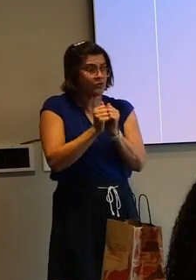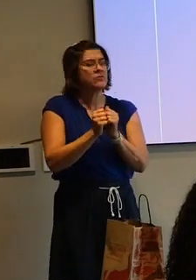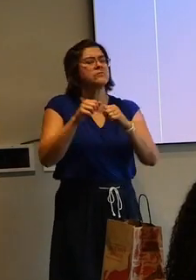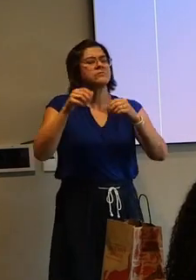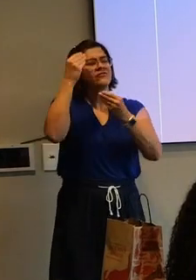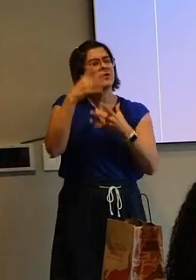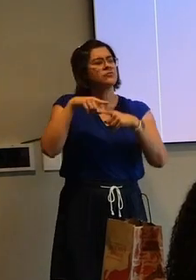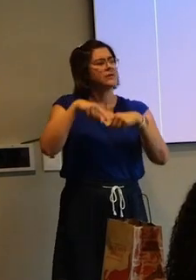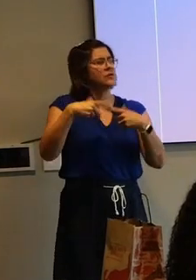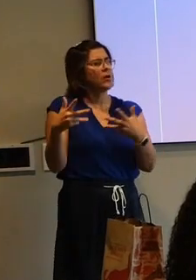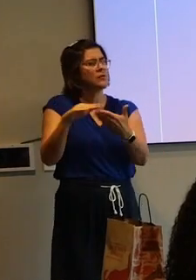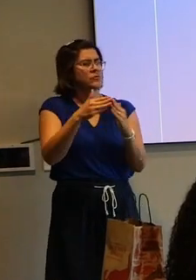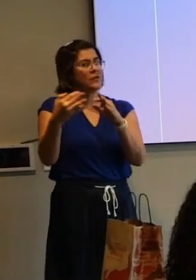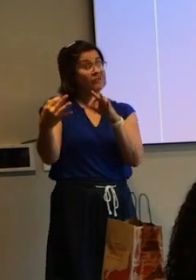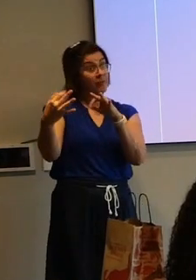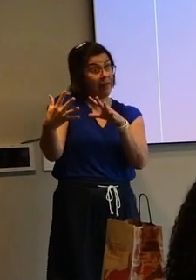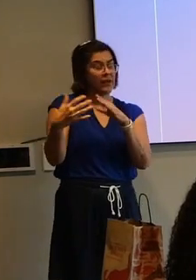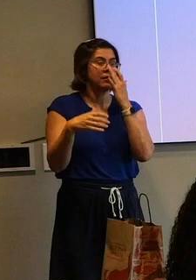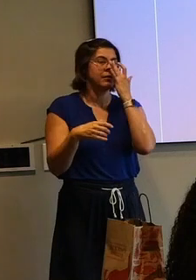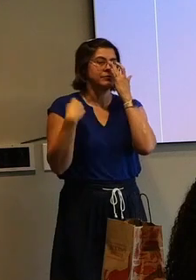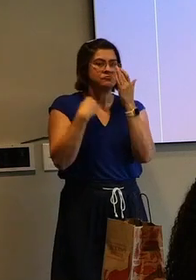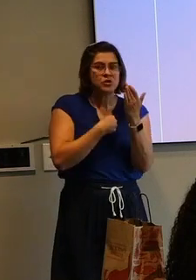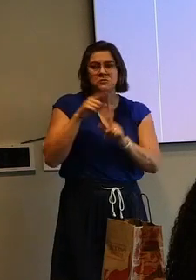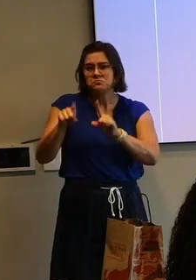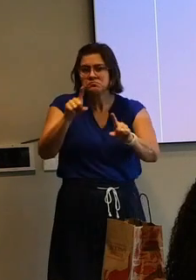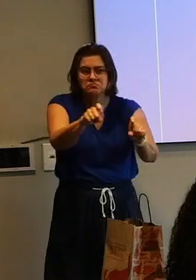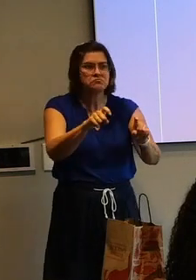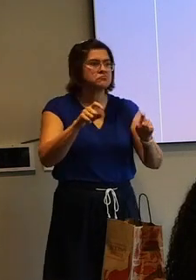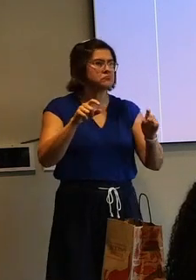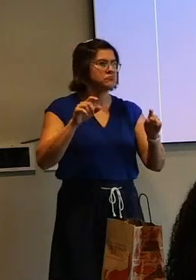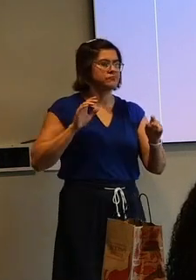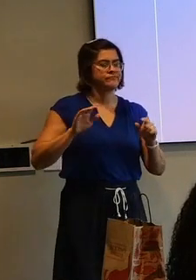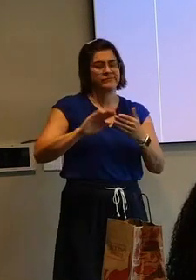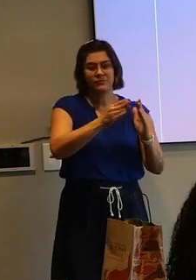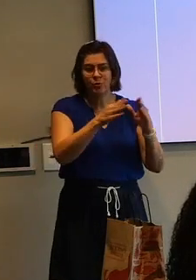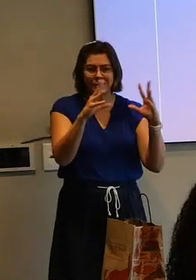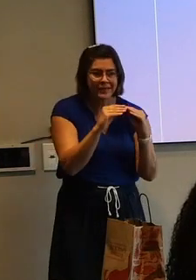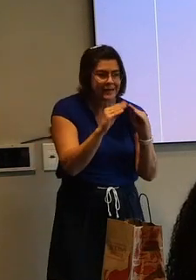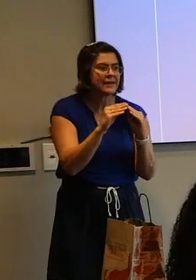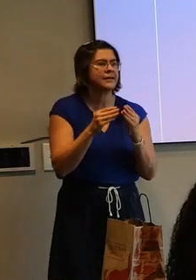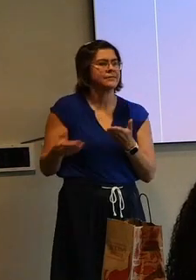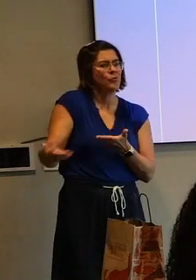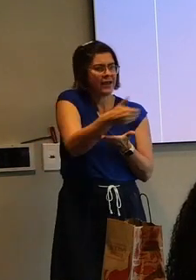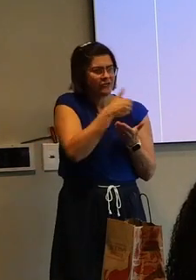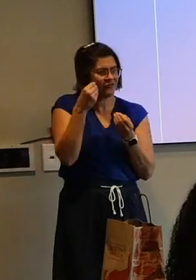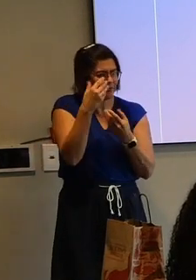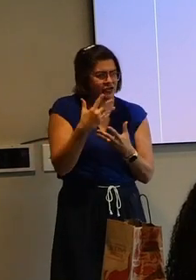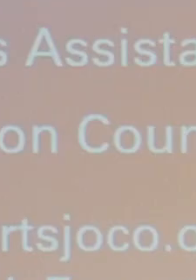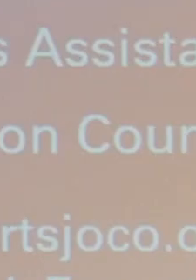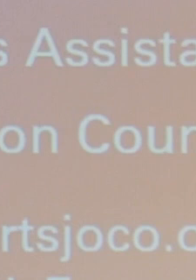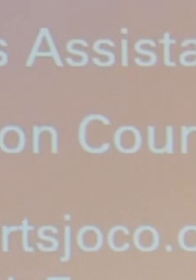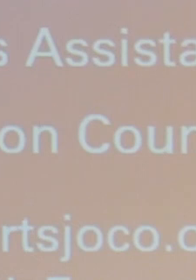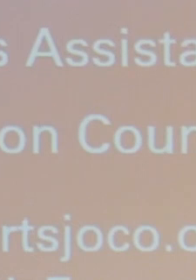designed around the information shared with us through surveys and community gatherings. So therefore, it is made with you in mind. Our hope is that this